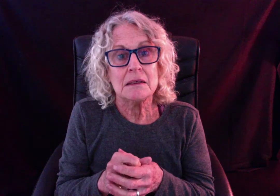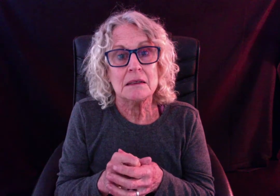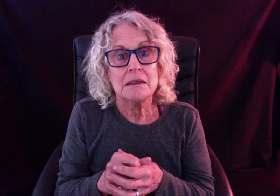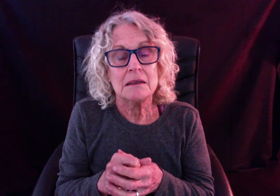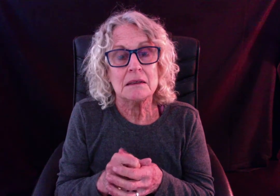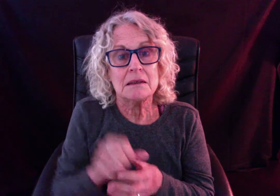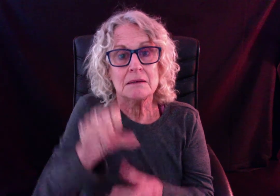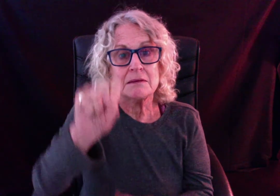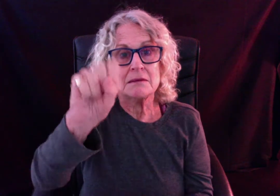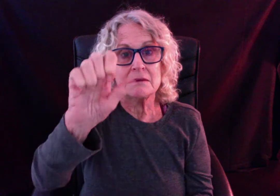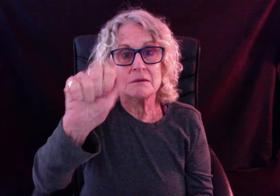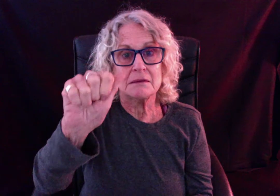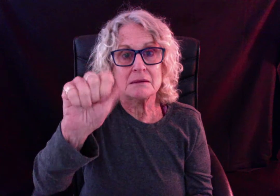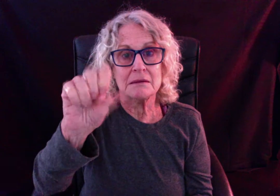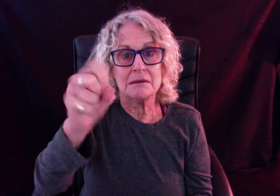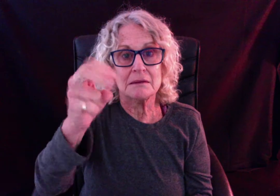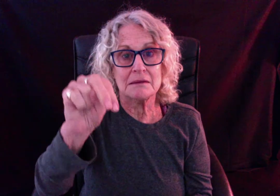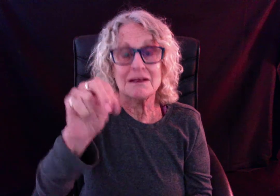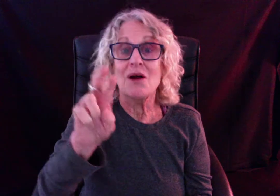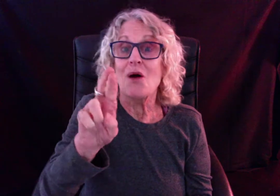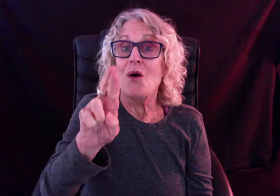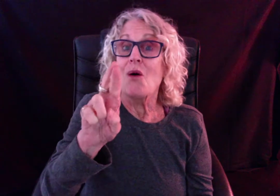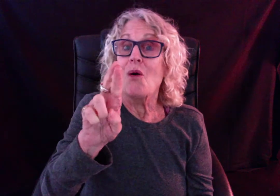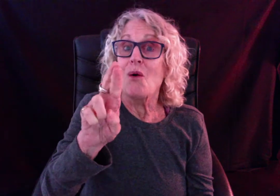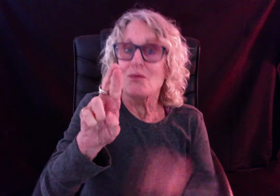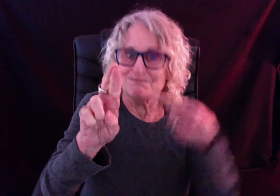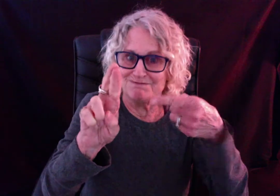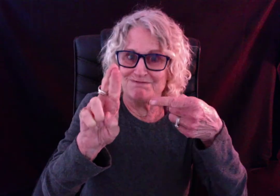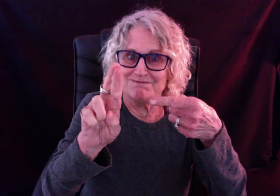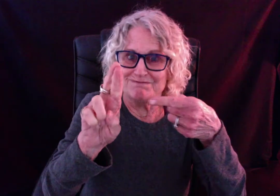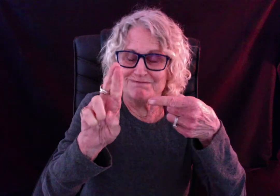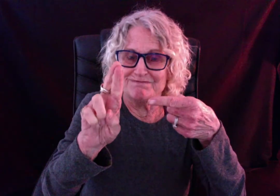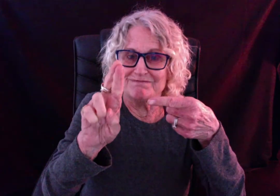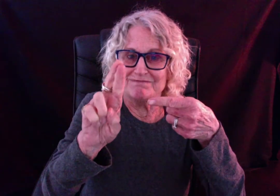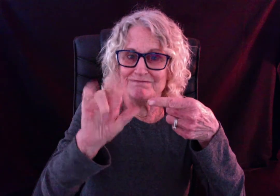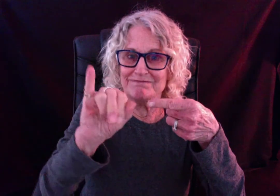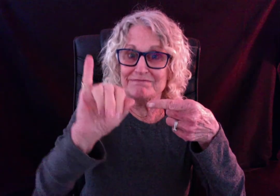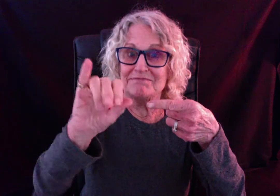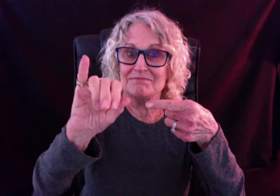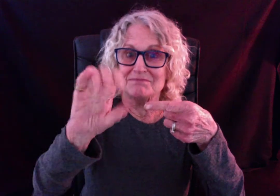Seasoned rice. That's it. It's got to be the rice vinegar.